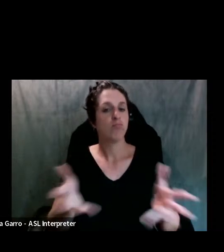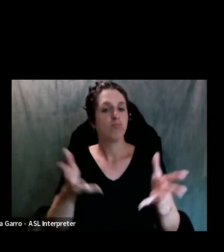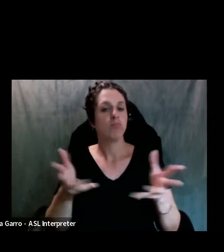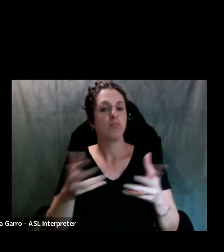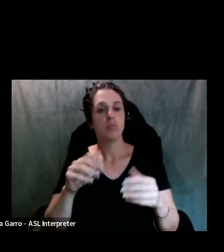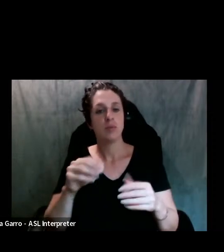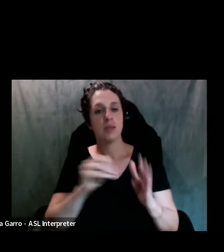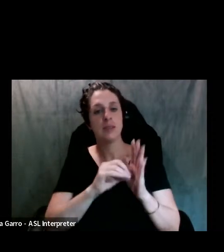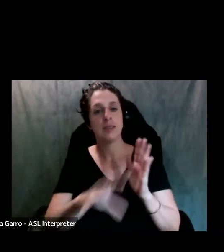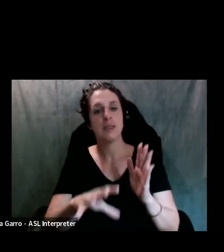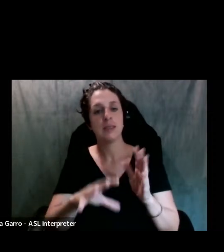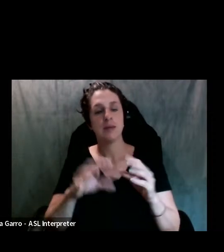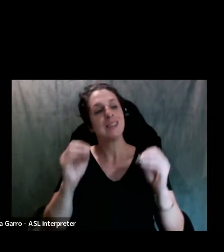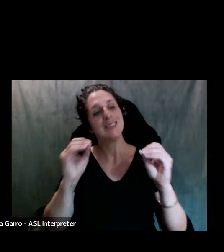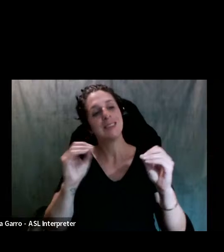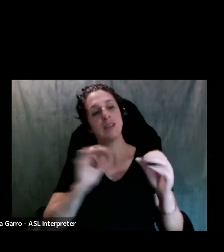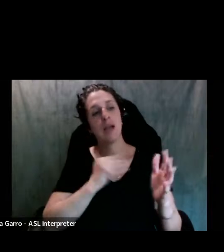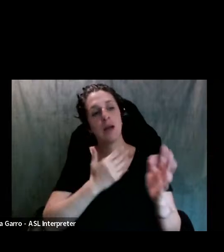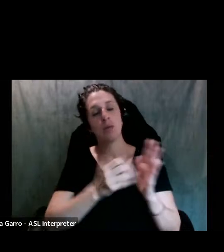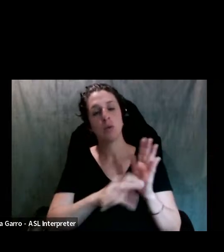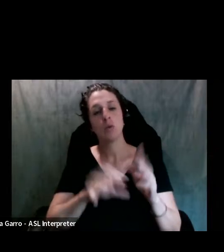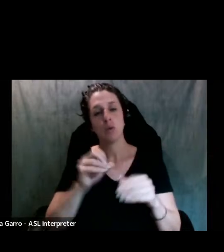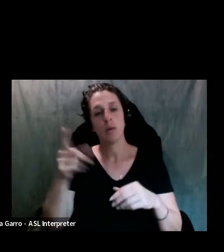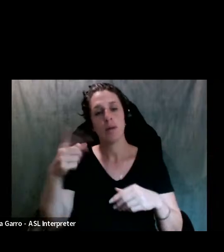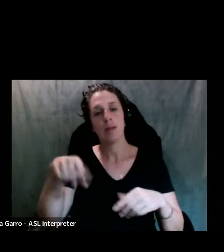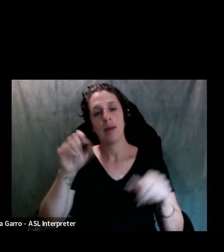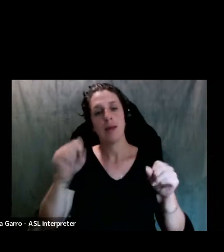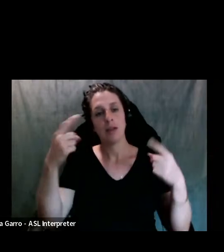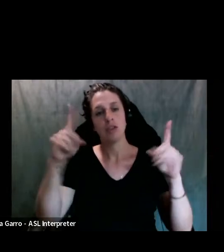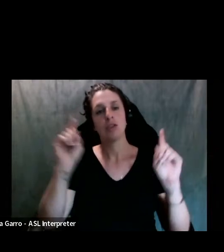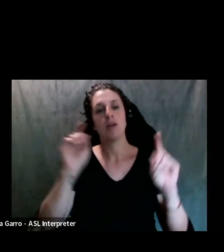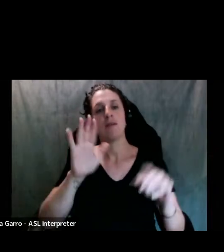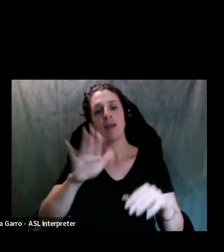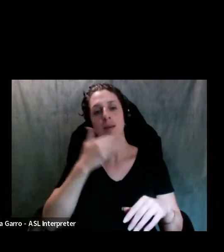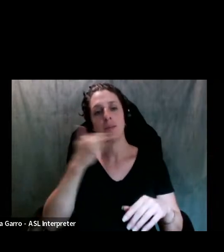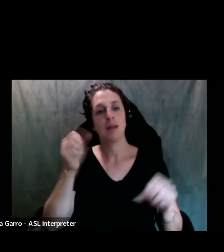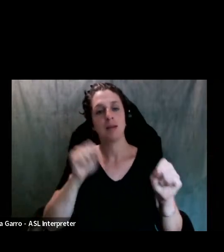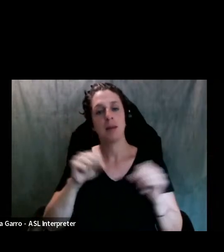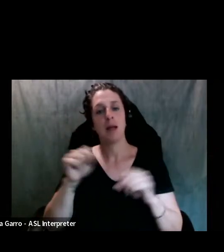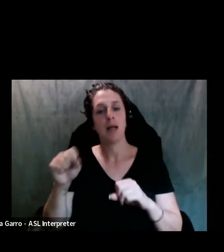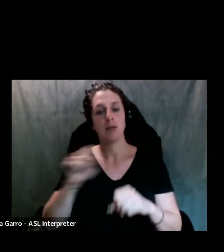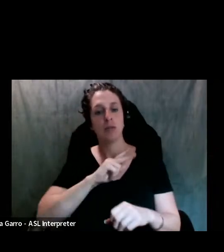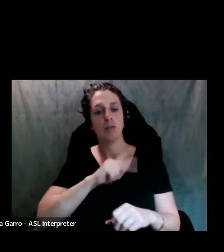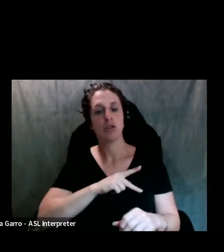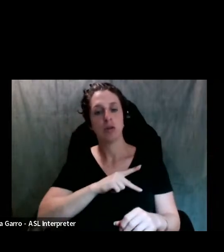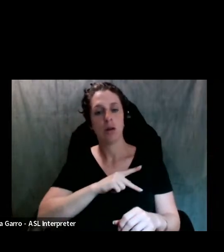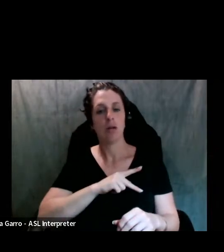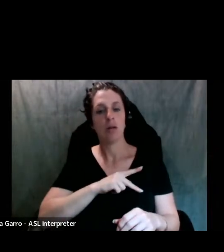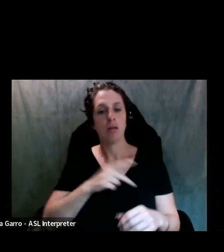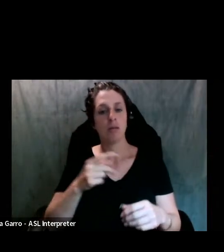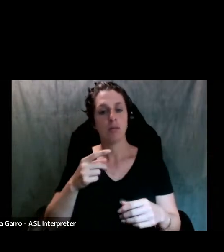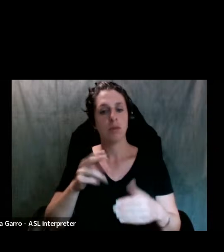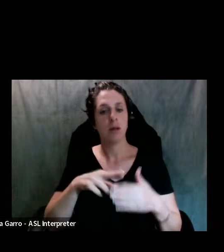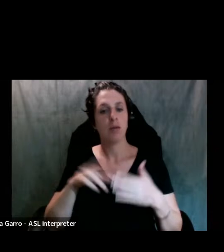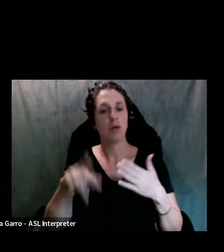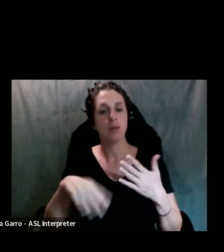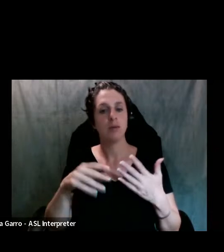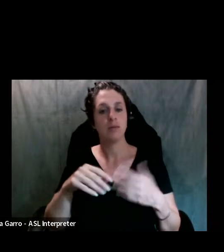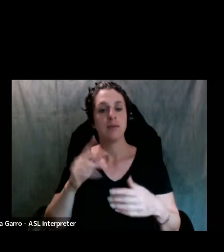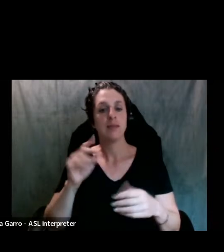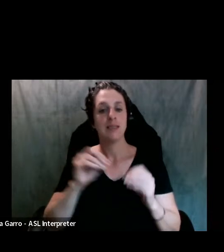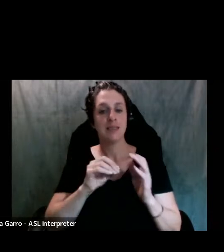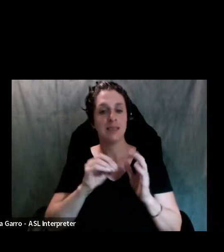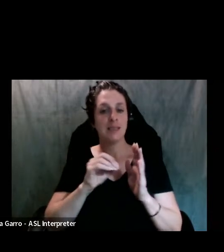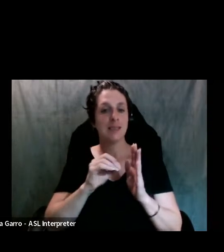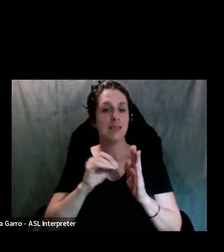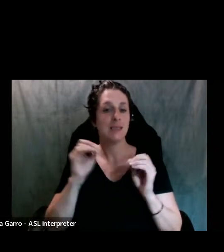that they may achieve their best possible personal outcomes. Teacher Appreciation Week is May